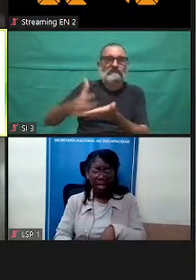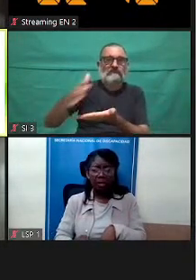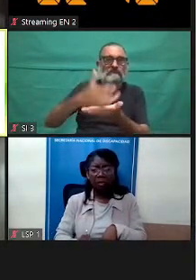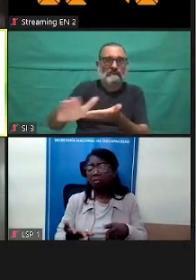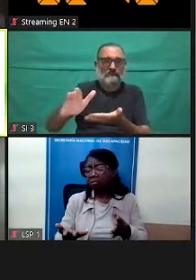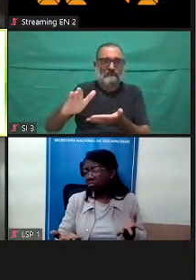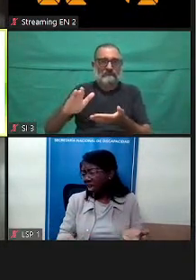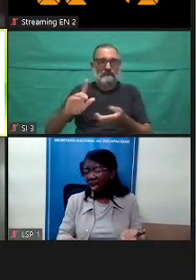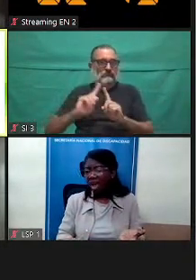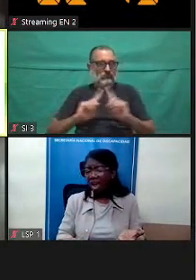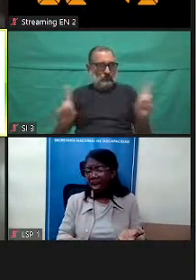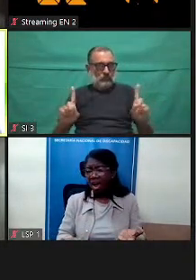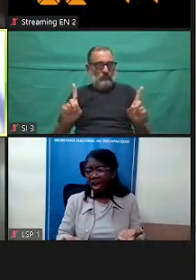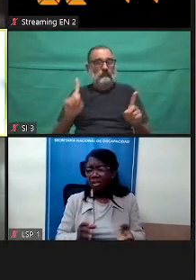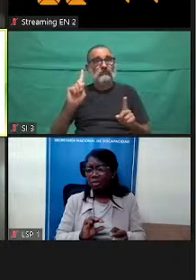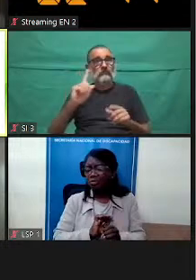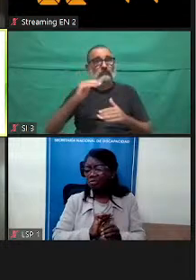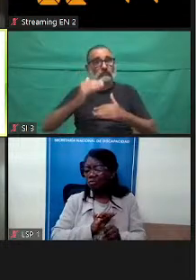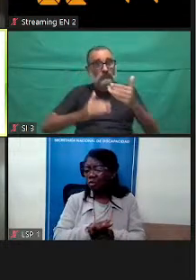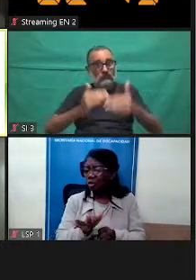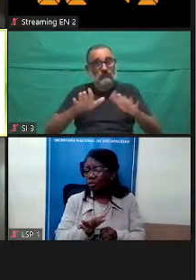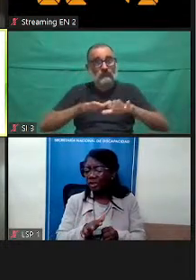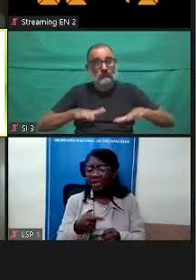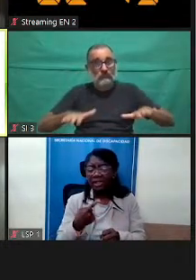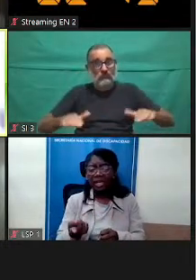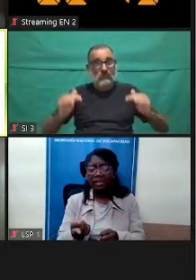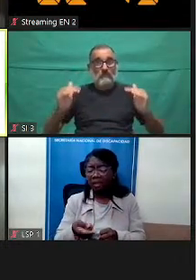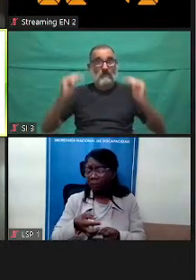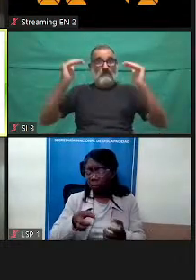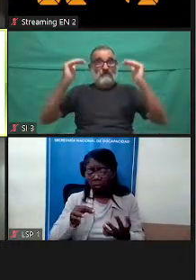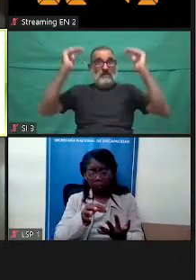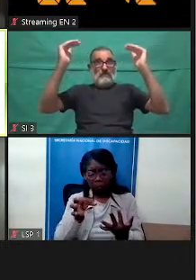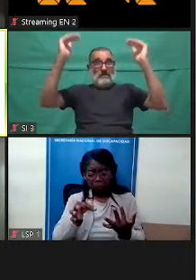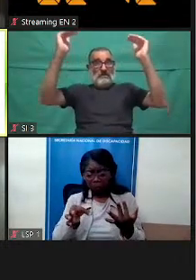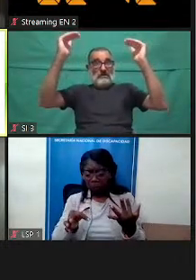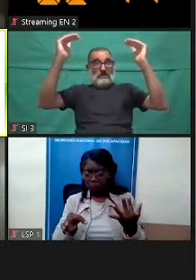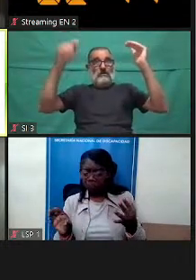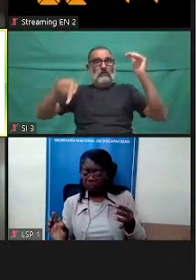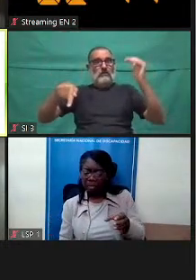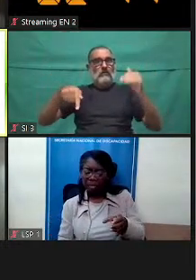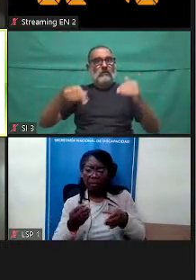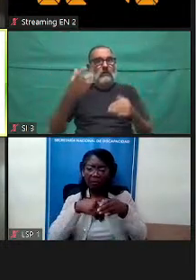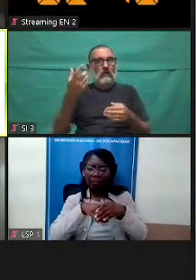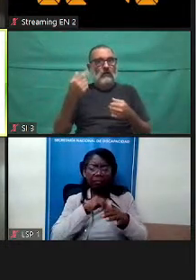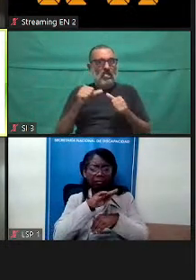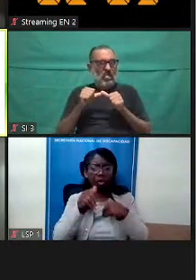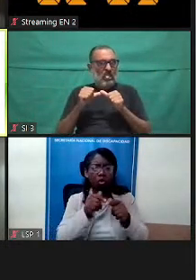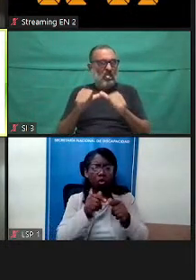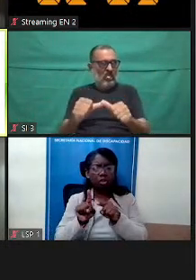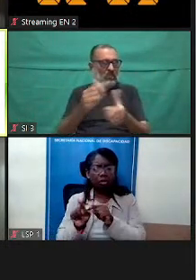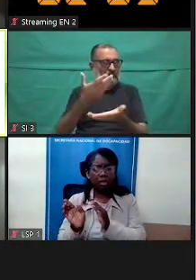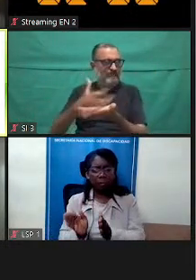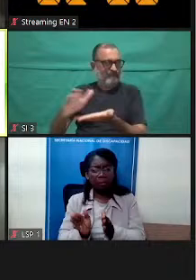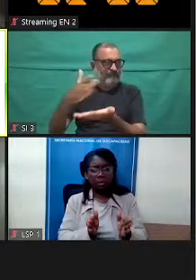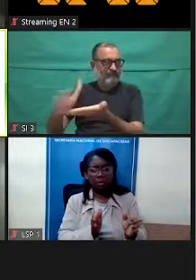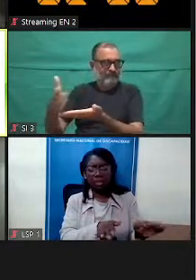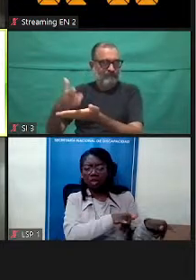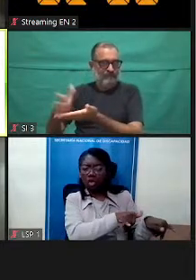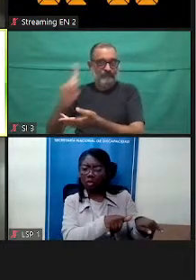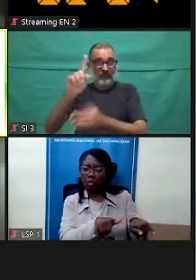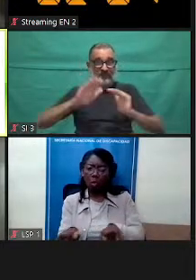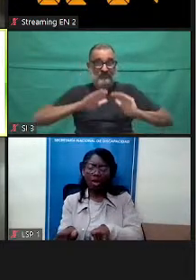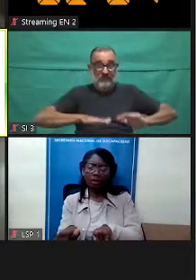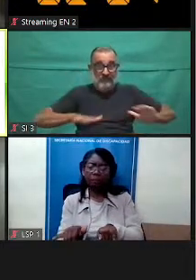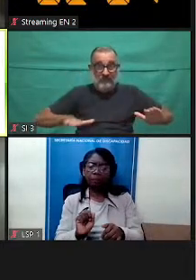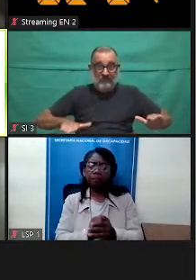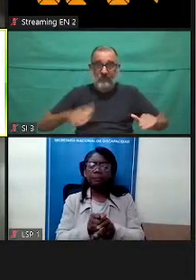back we have enough children to be included from the very beginnings in all of